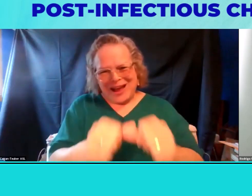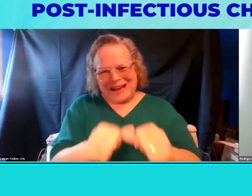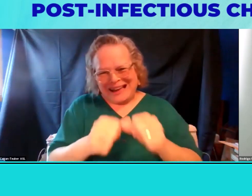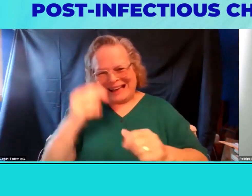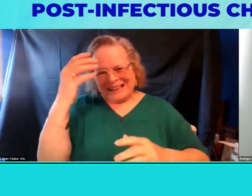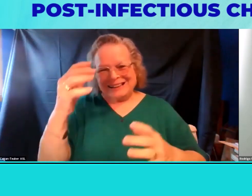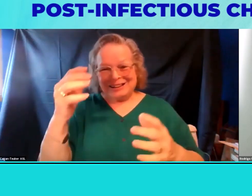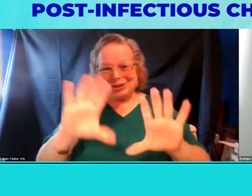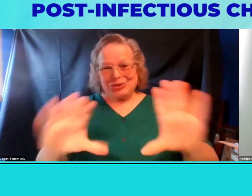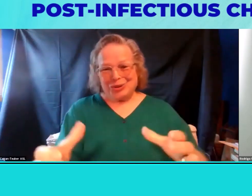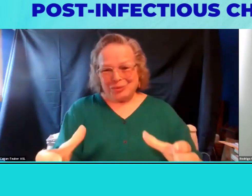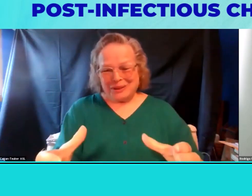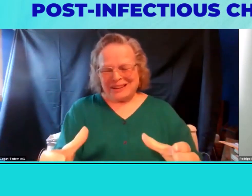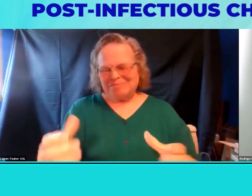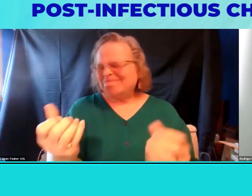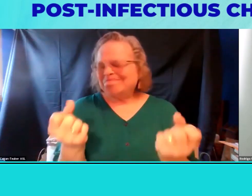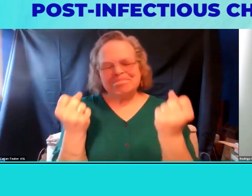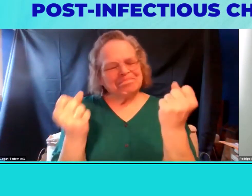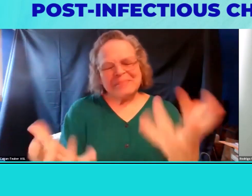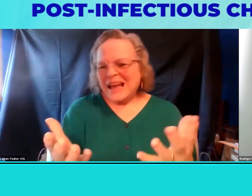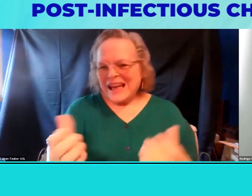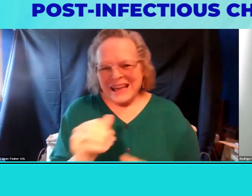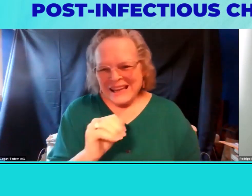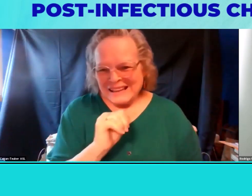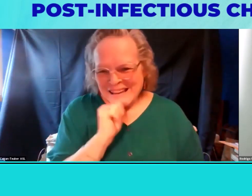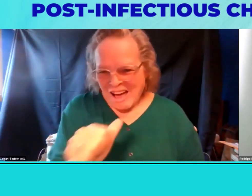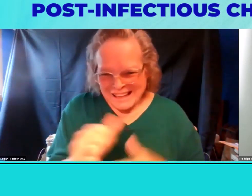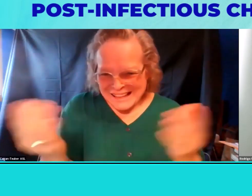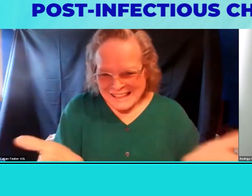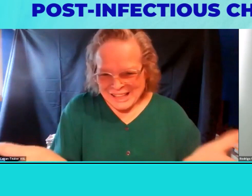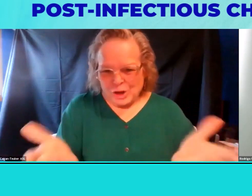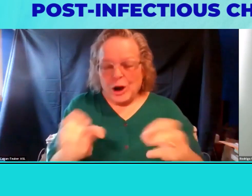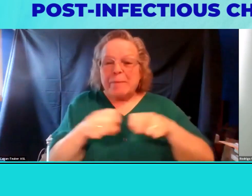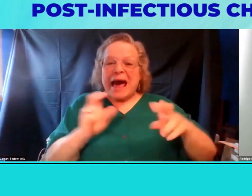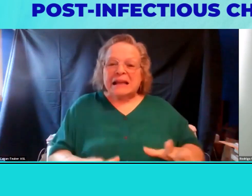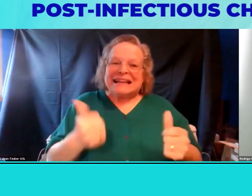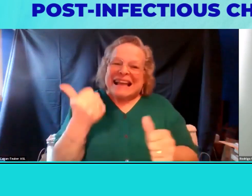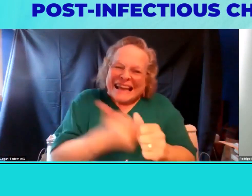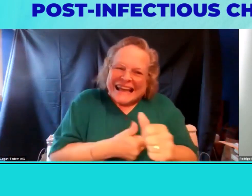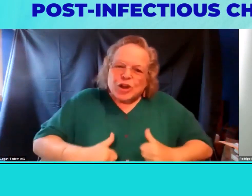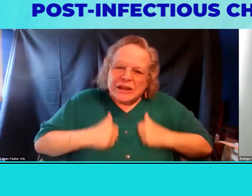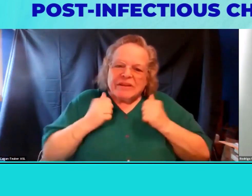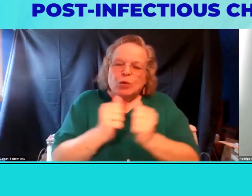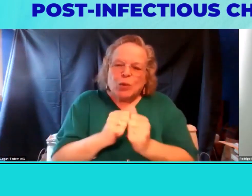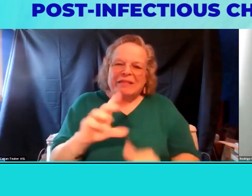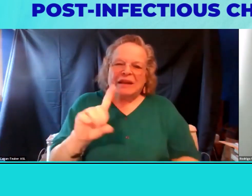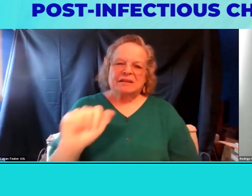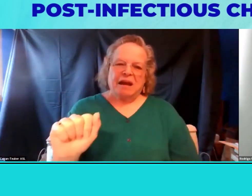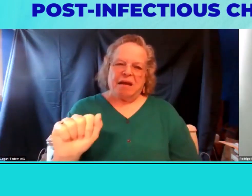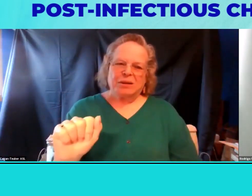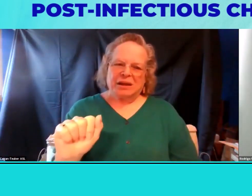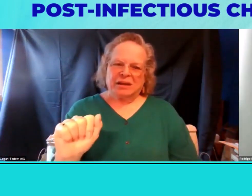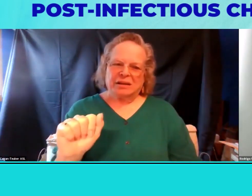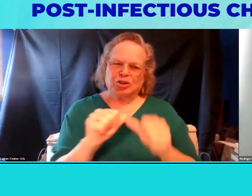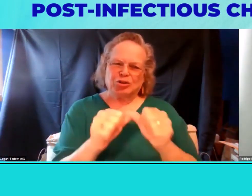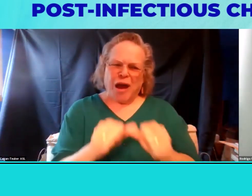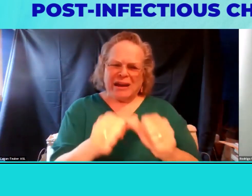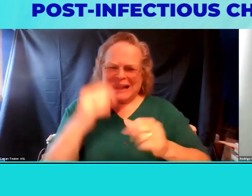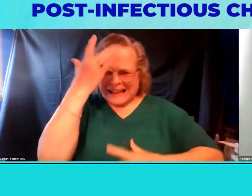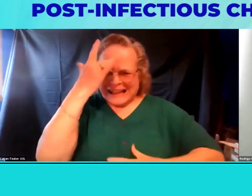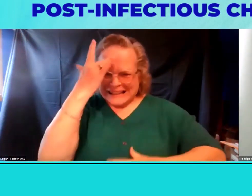many more that we will not cover today. Our panelists are each living with a disabling chronic illness. They will each have a total of